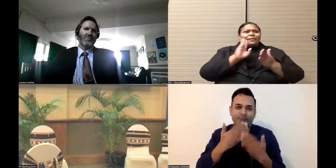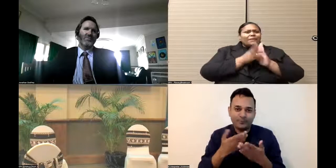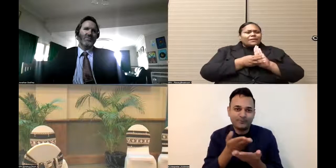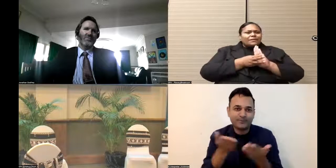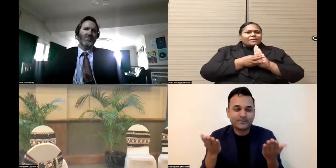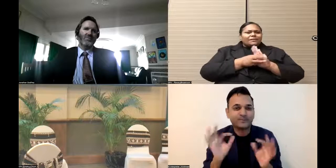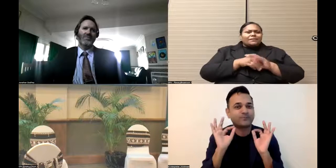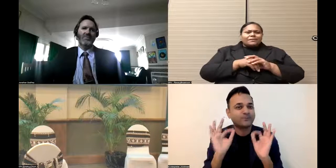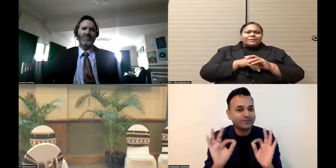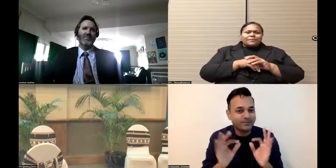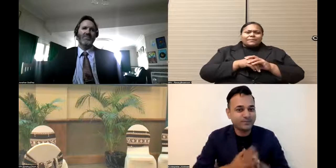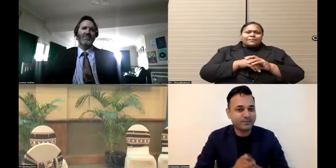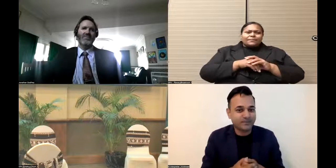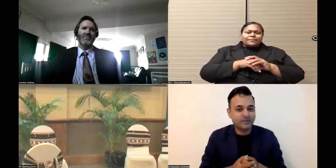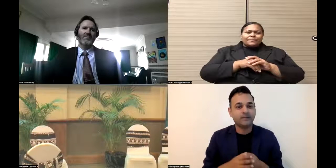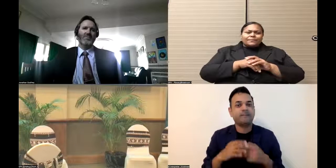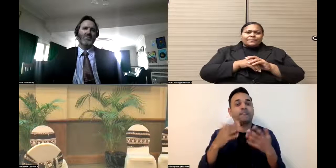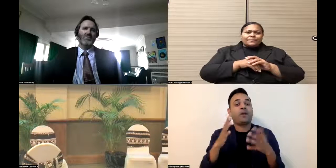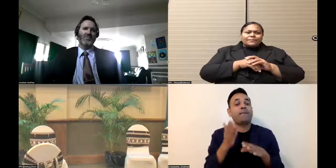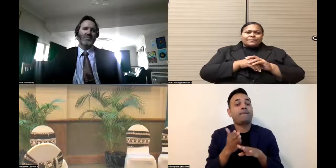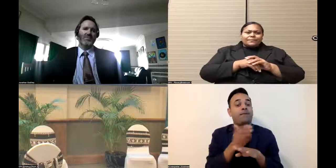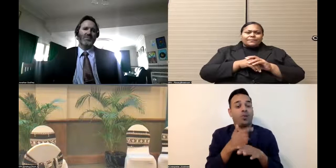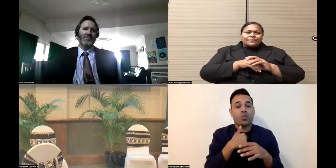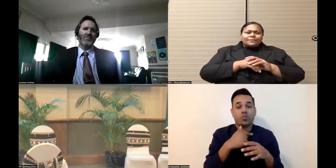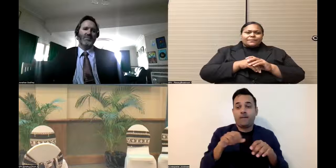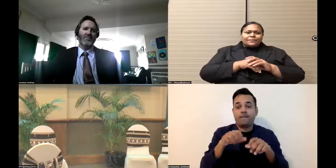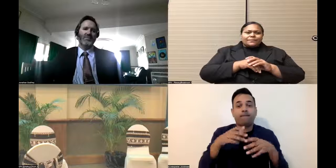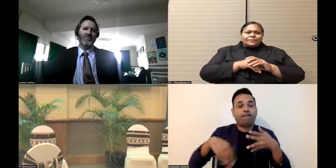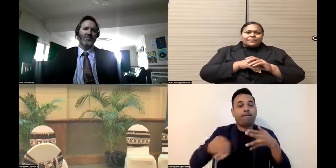2:50. Could I, because we'll need